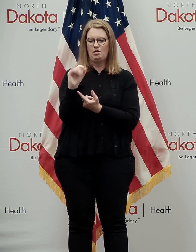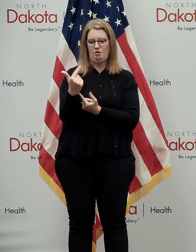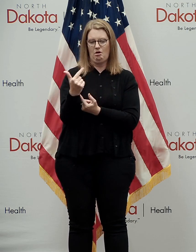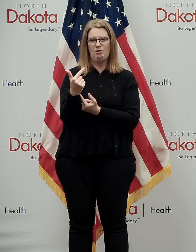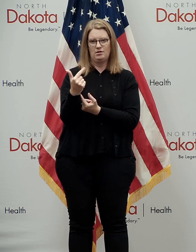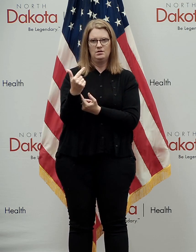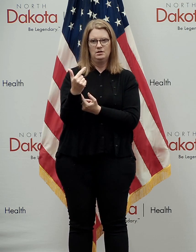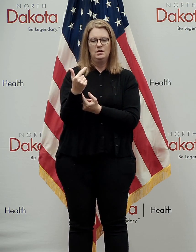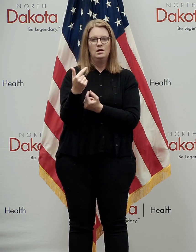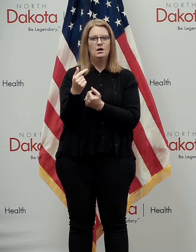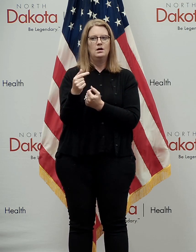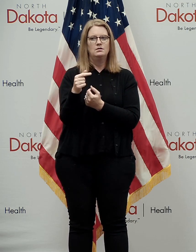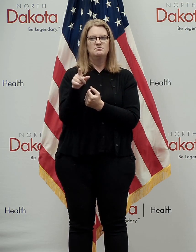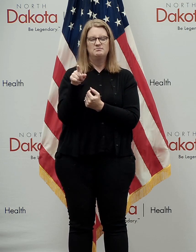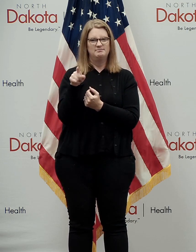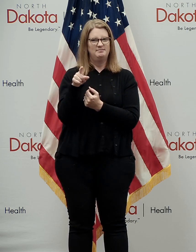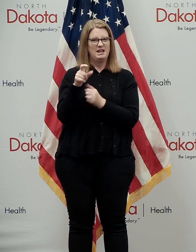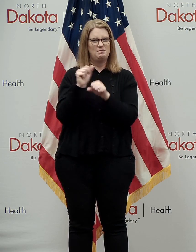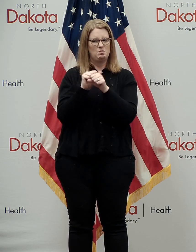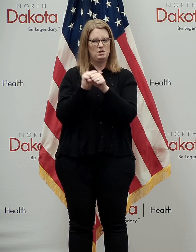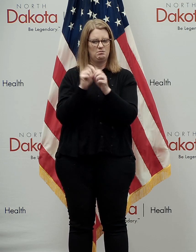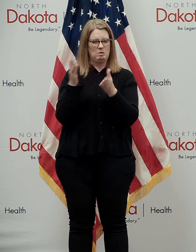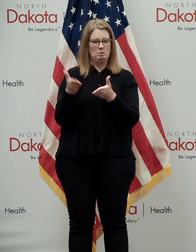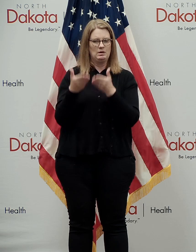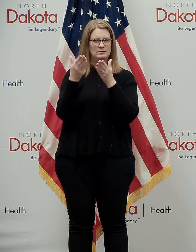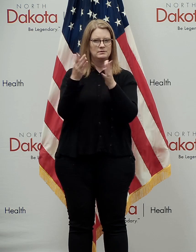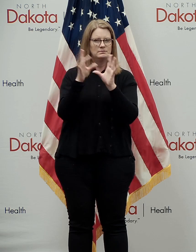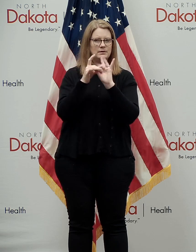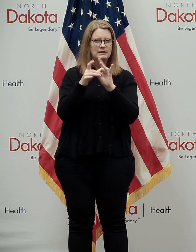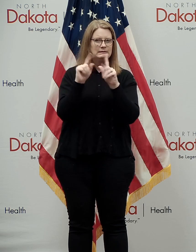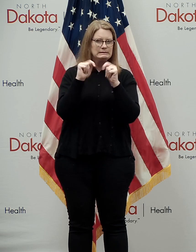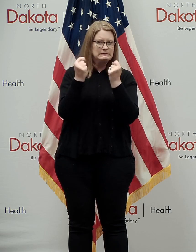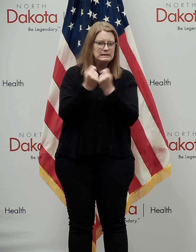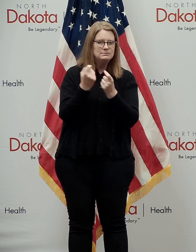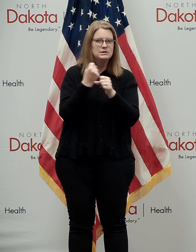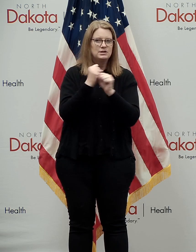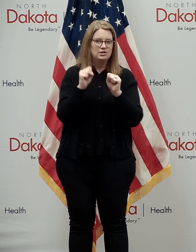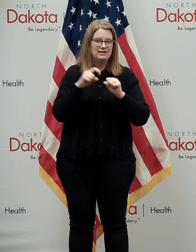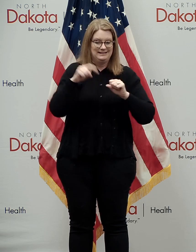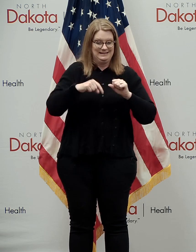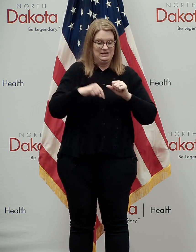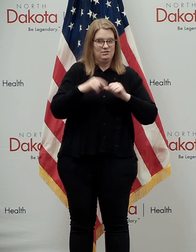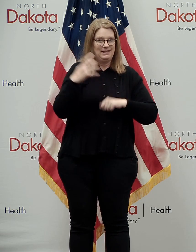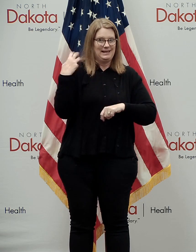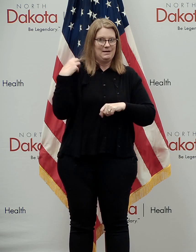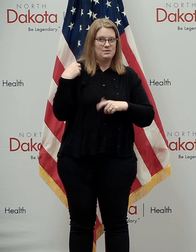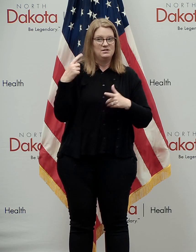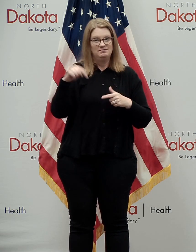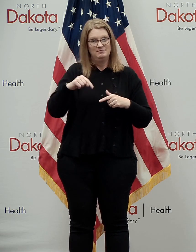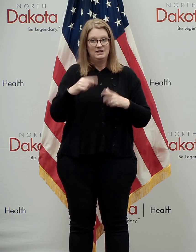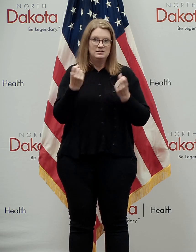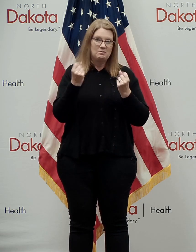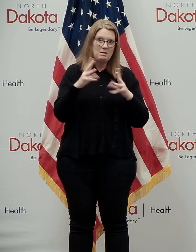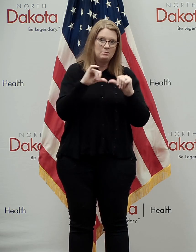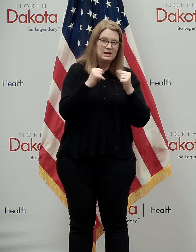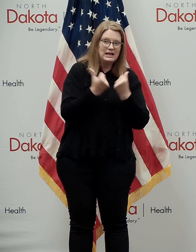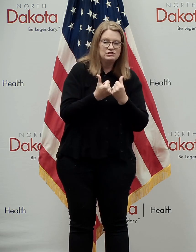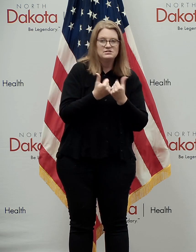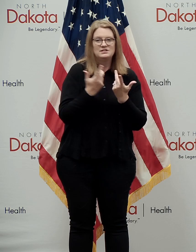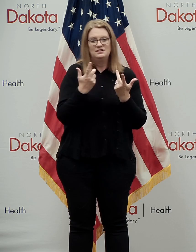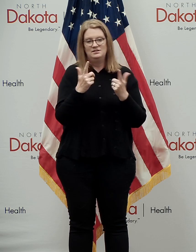been working on all the recommendations around team security in buildings like the Capitol, where we've got multiple agencies and multiple